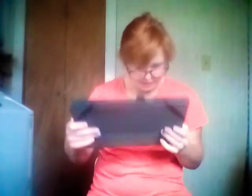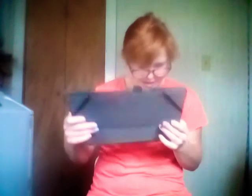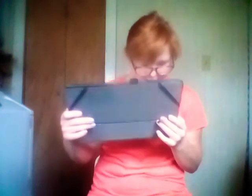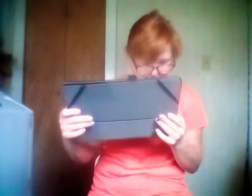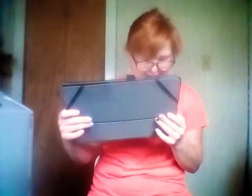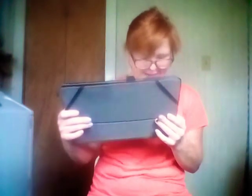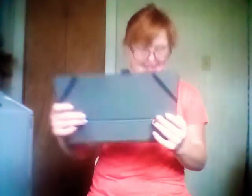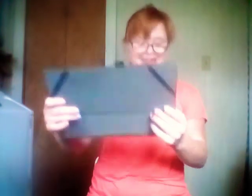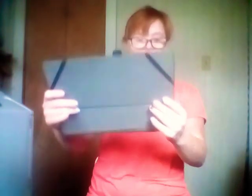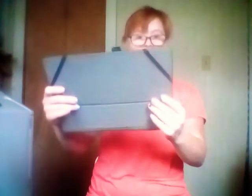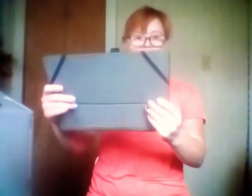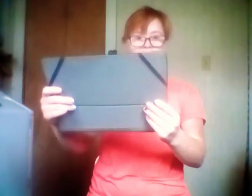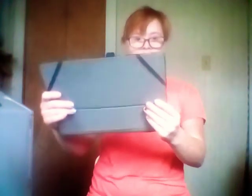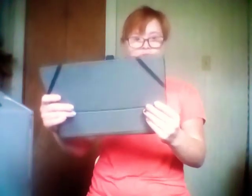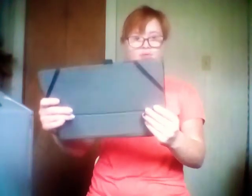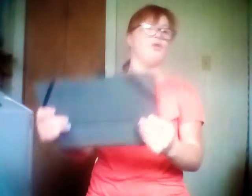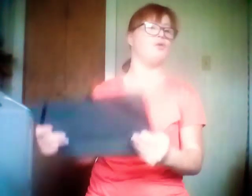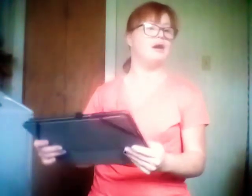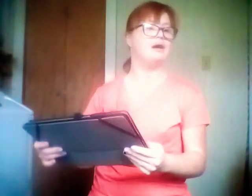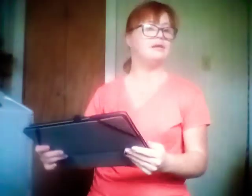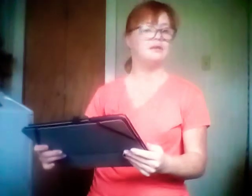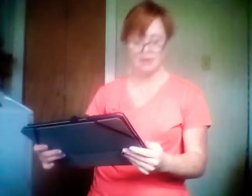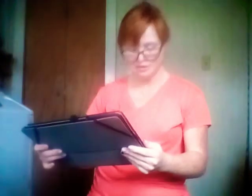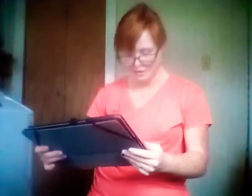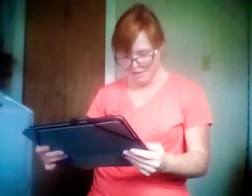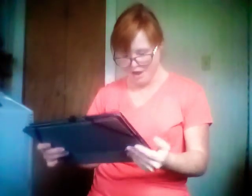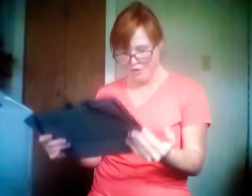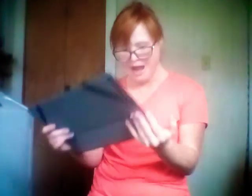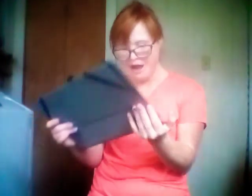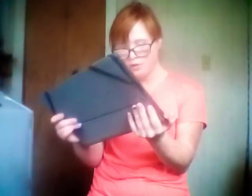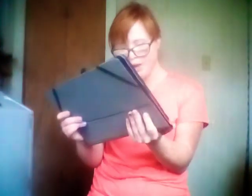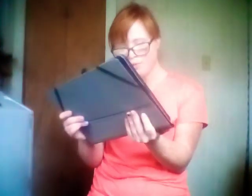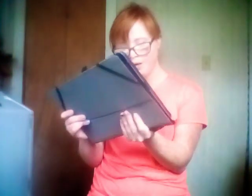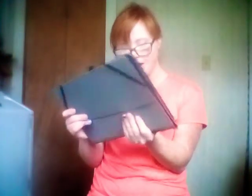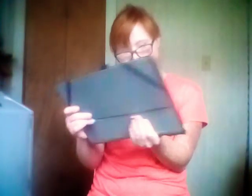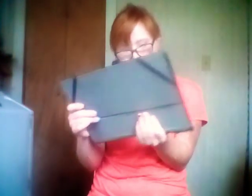Oh, it did come through. Oh, Halloween one.